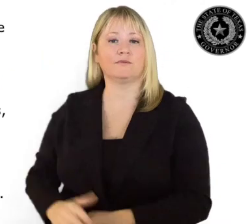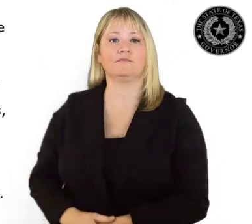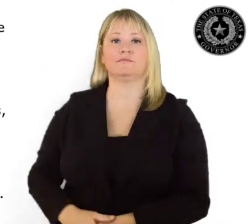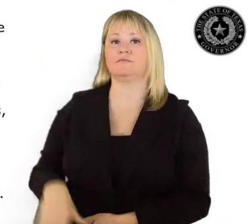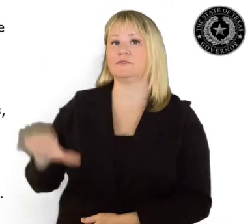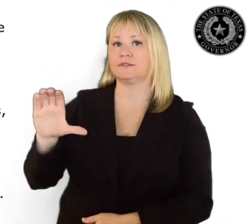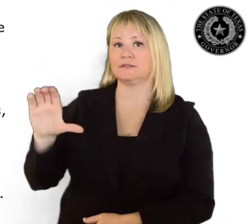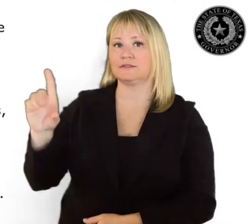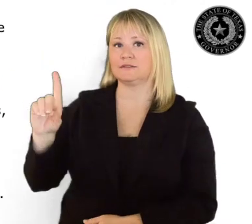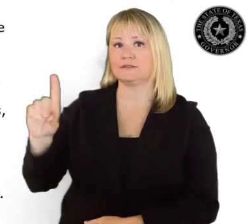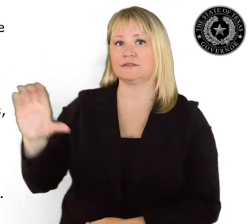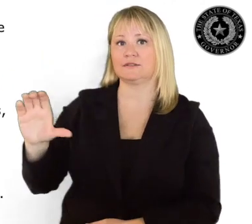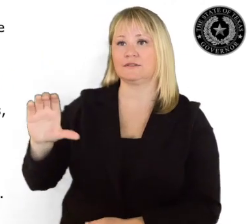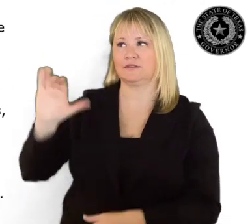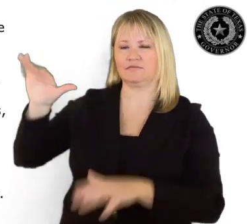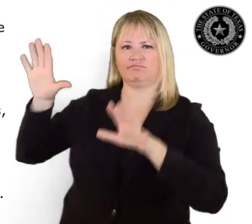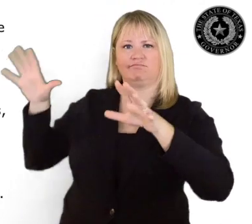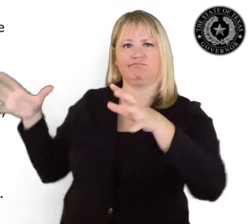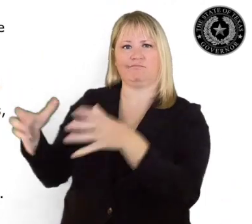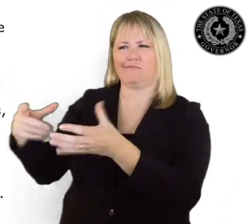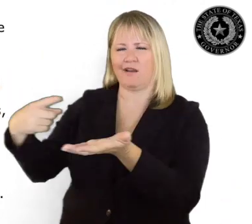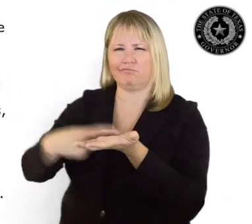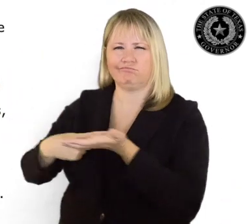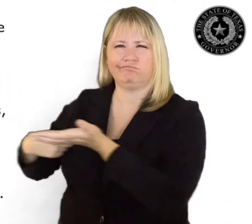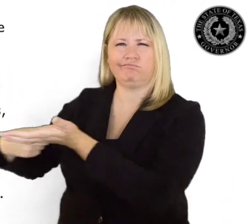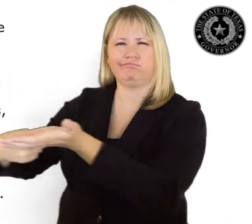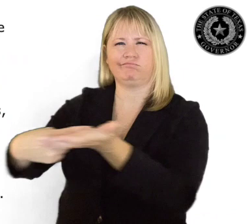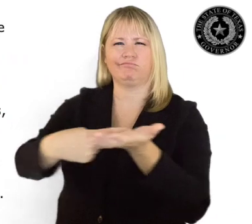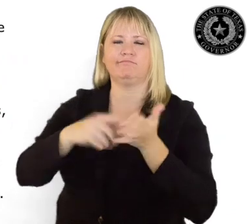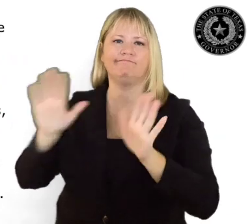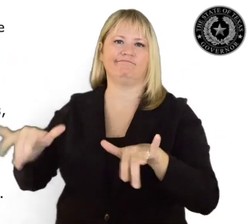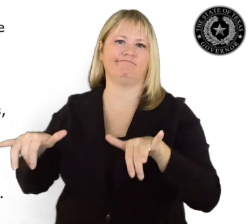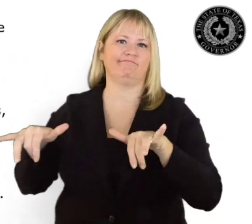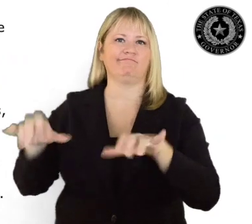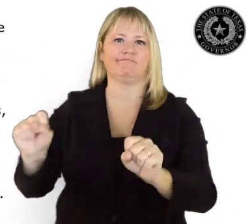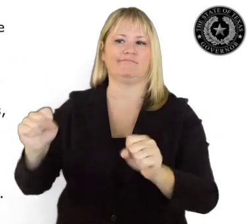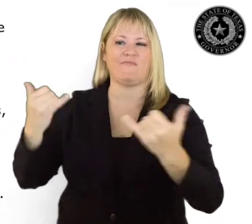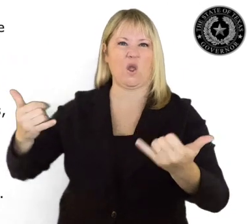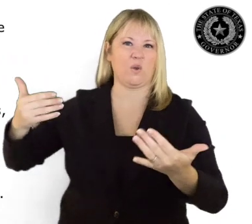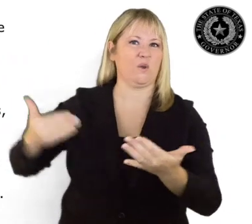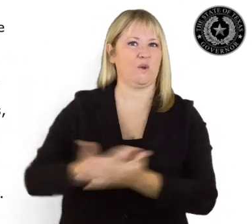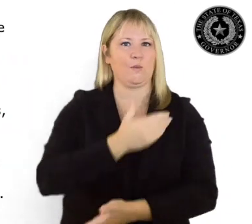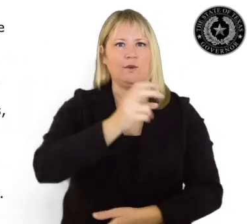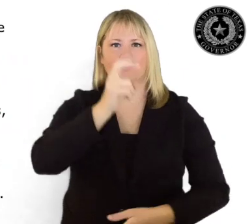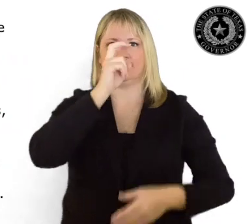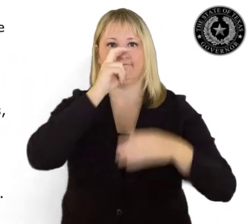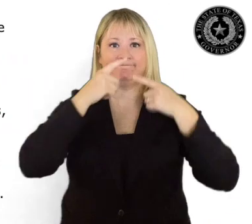at 12:01 a.m. on October 14, 2020.